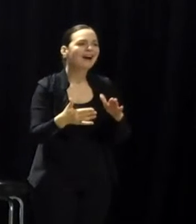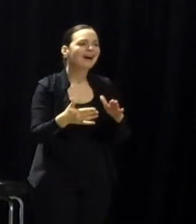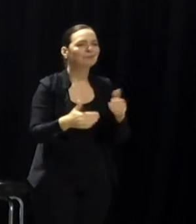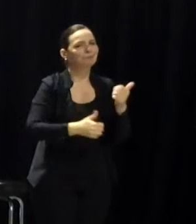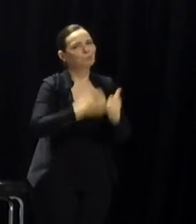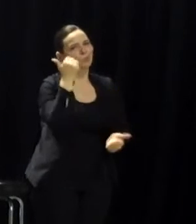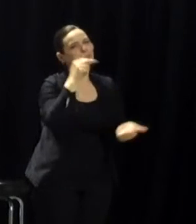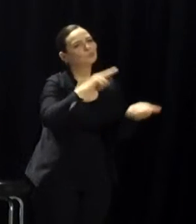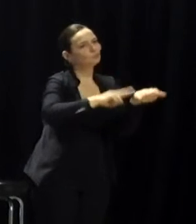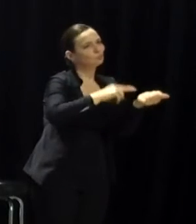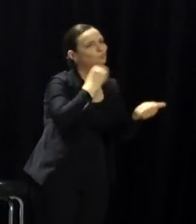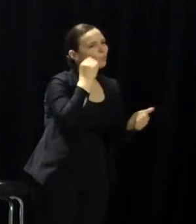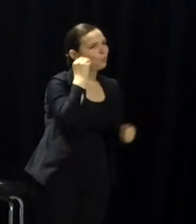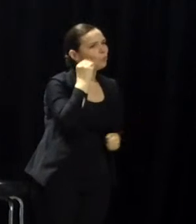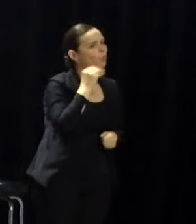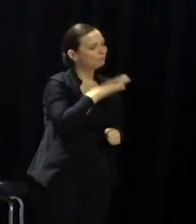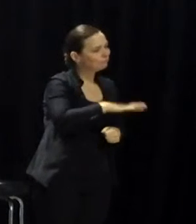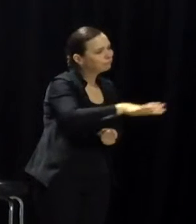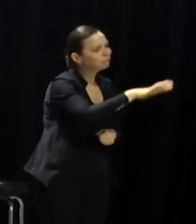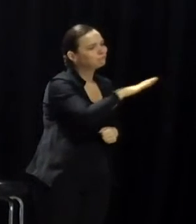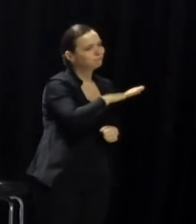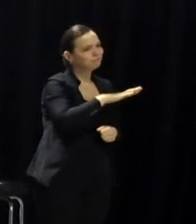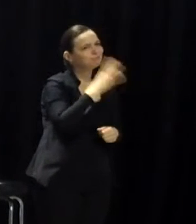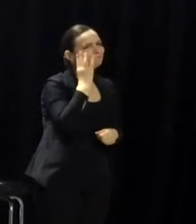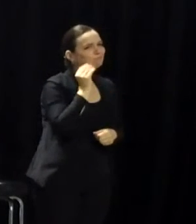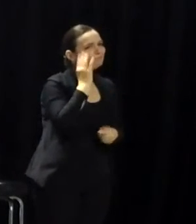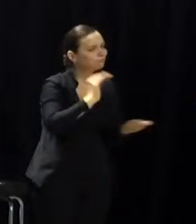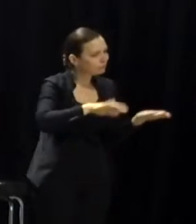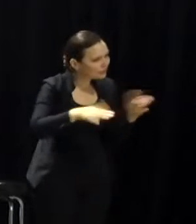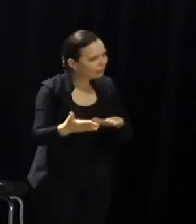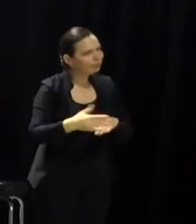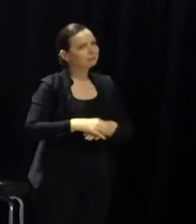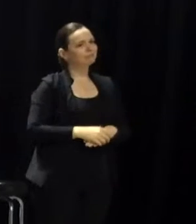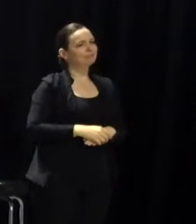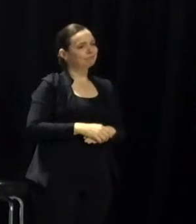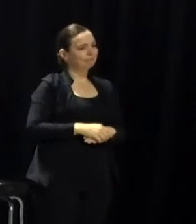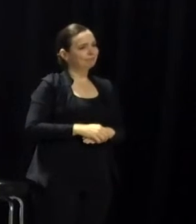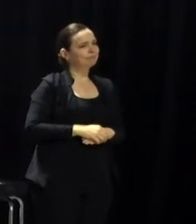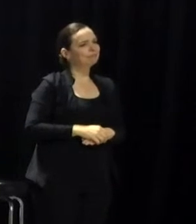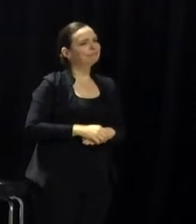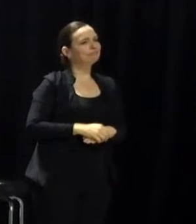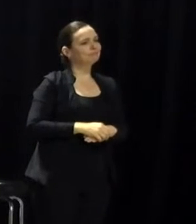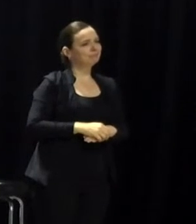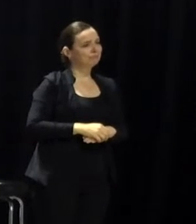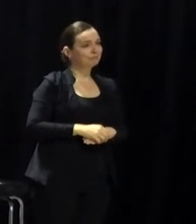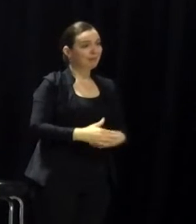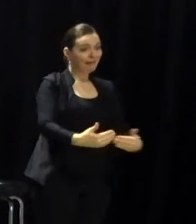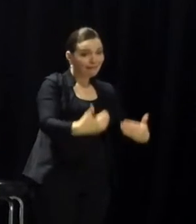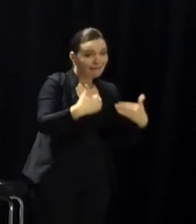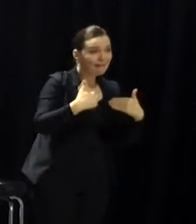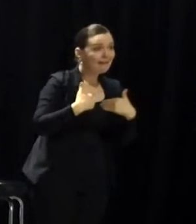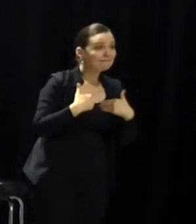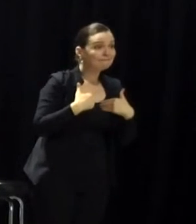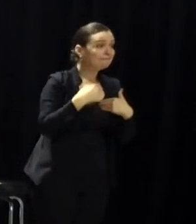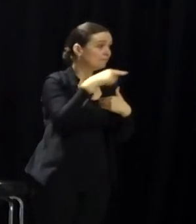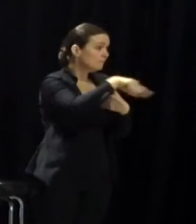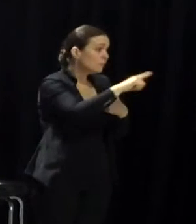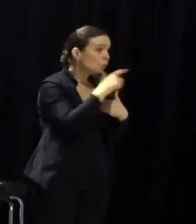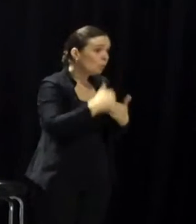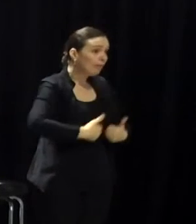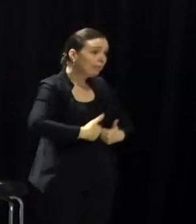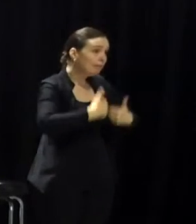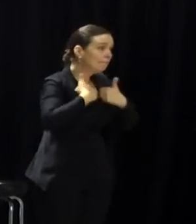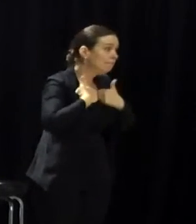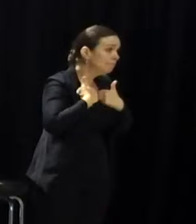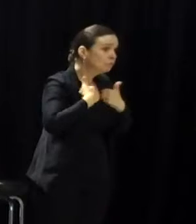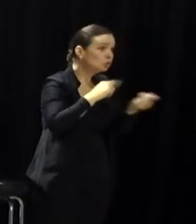state as far as deaths, but we have residents that are going from nursing homes to the hospital and losing their